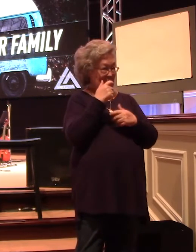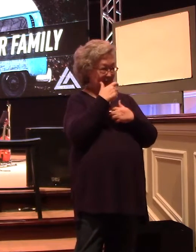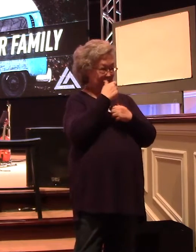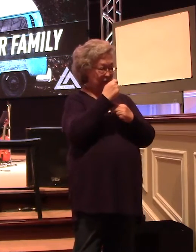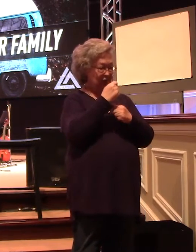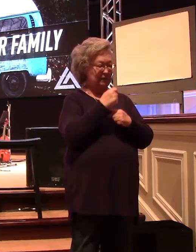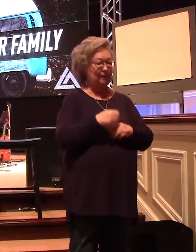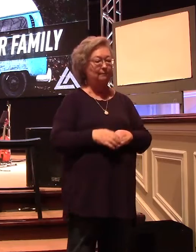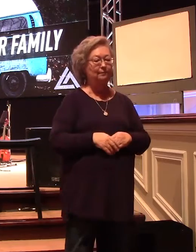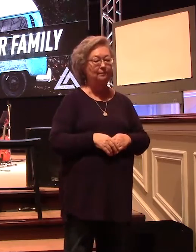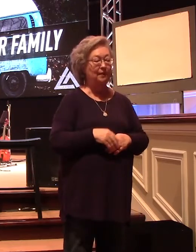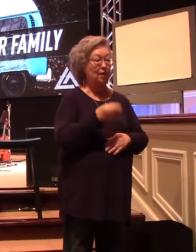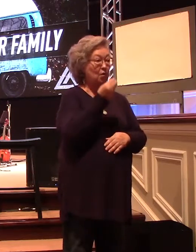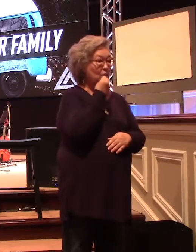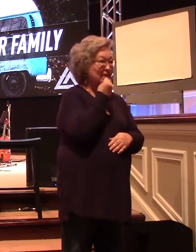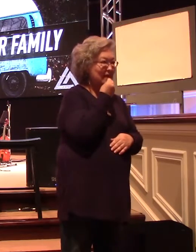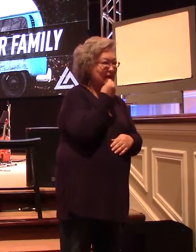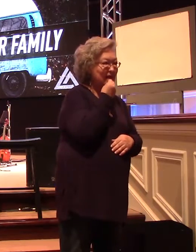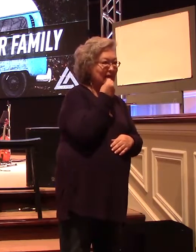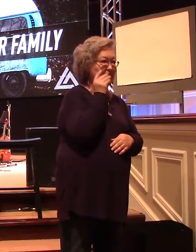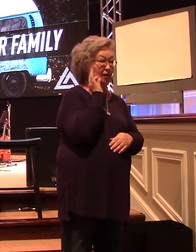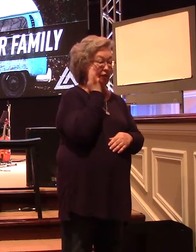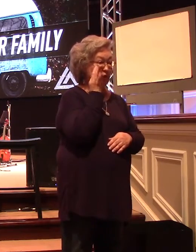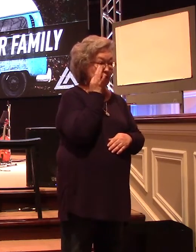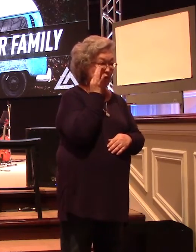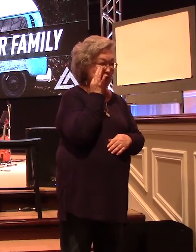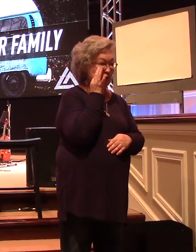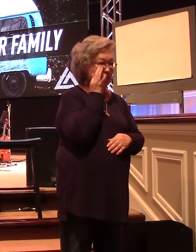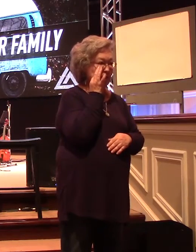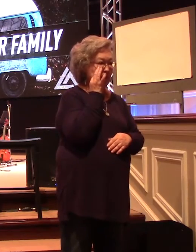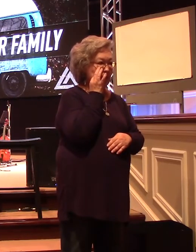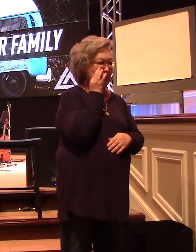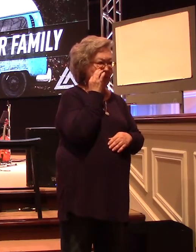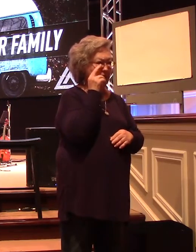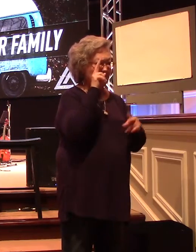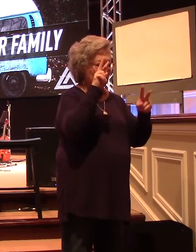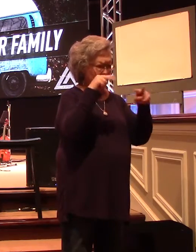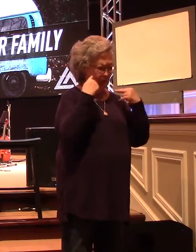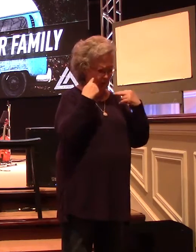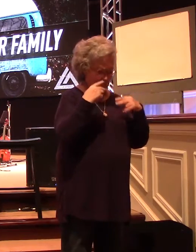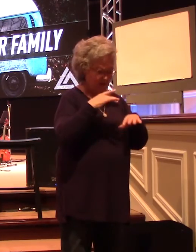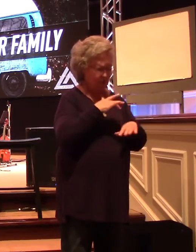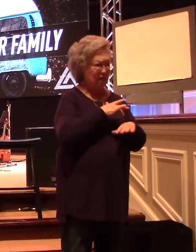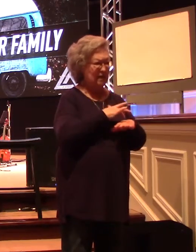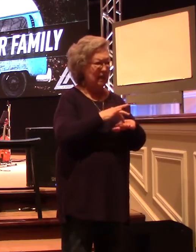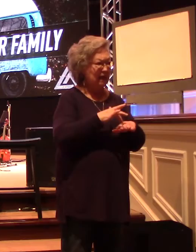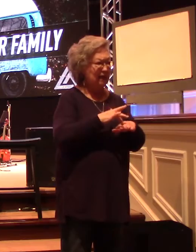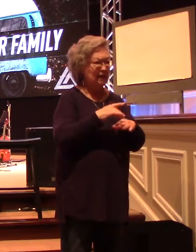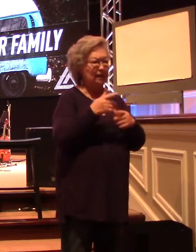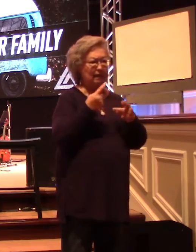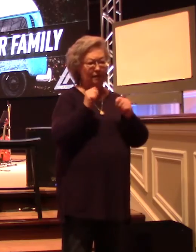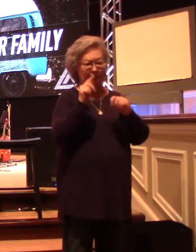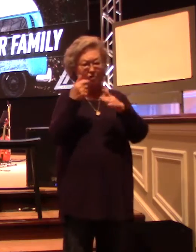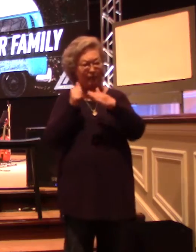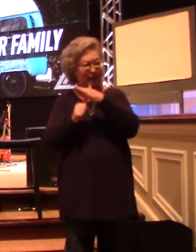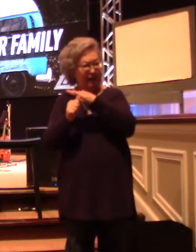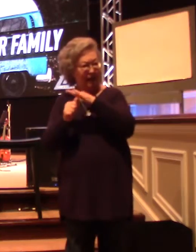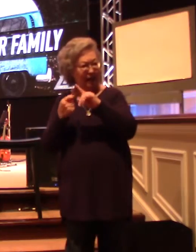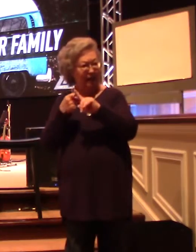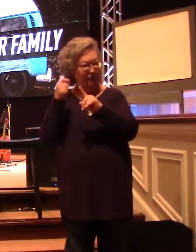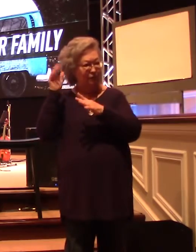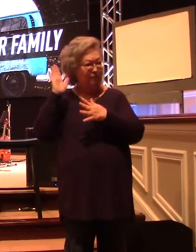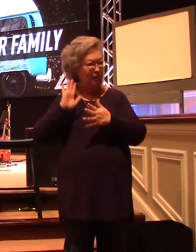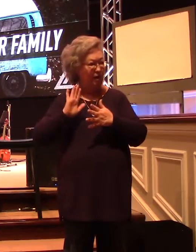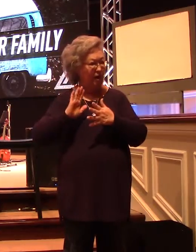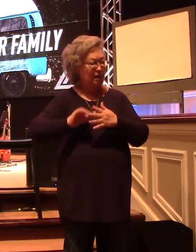fruit, they recognize their sin, they recognize their nakedness, and they try to hide from God. And then it says this, that God came